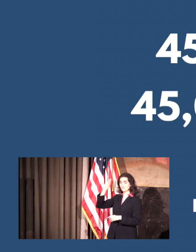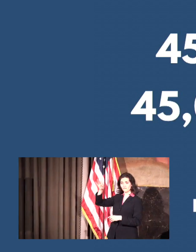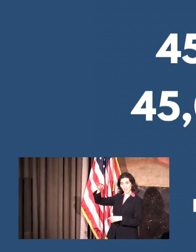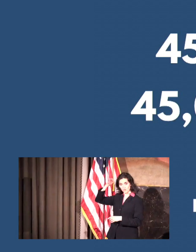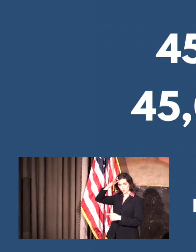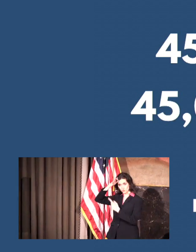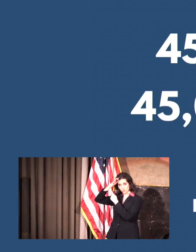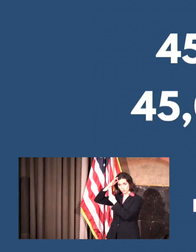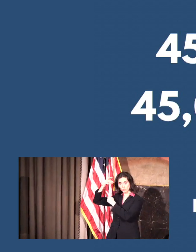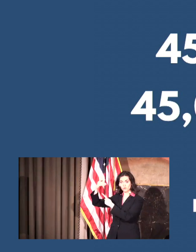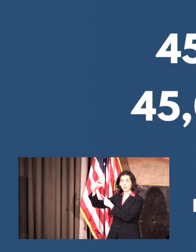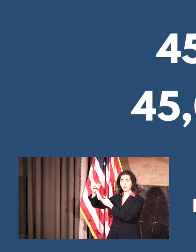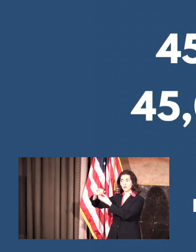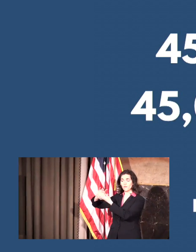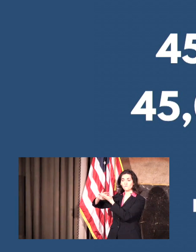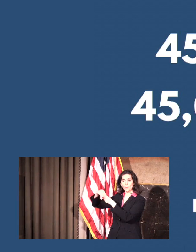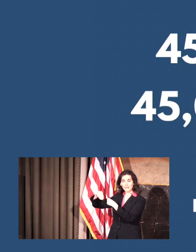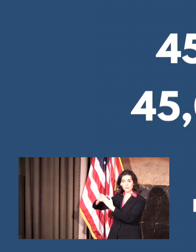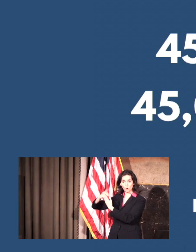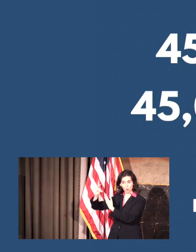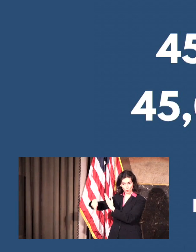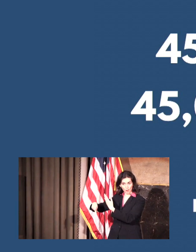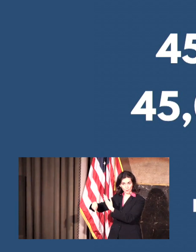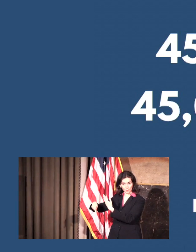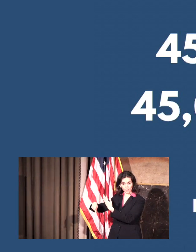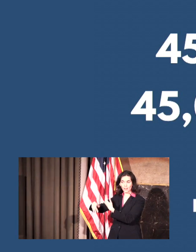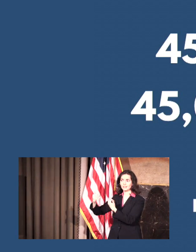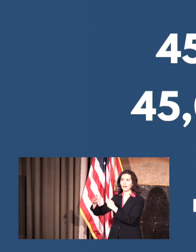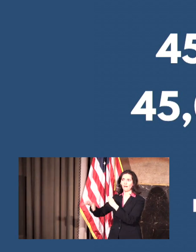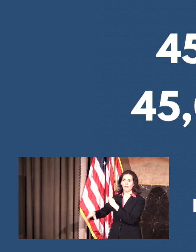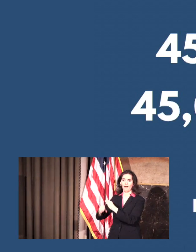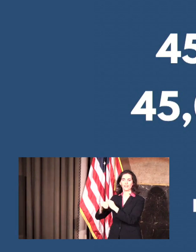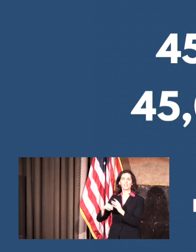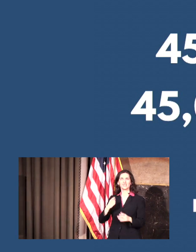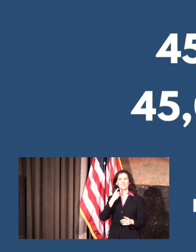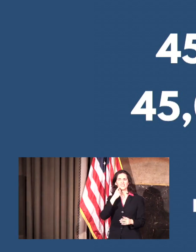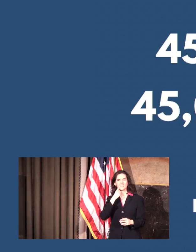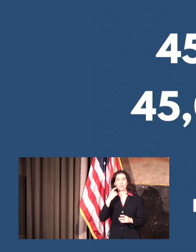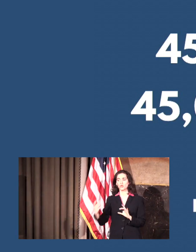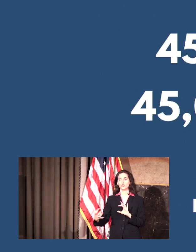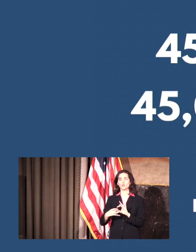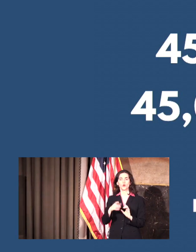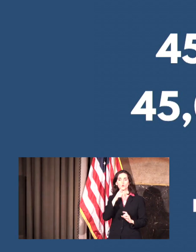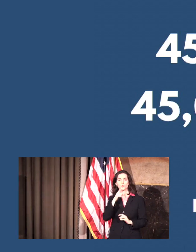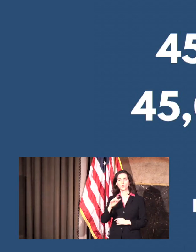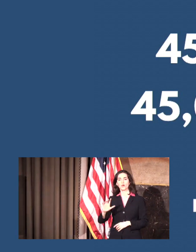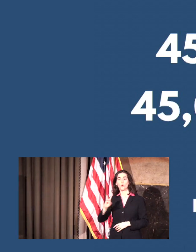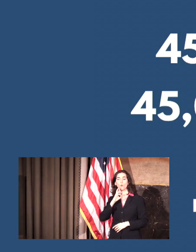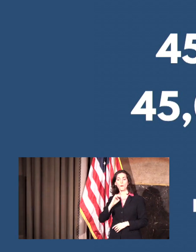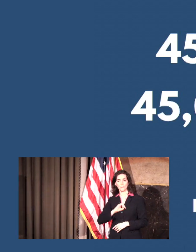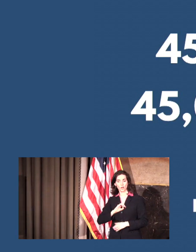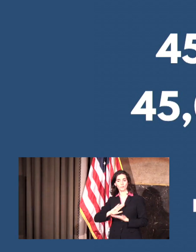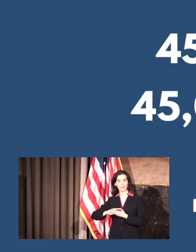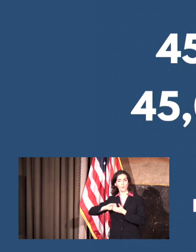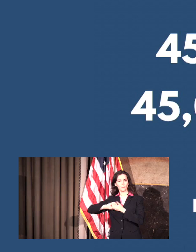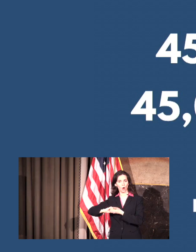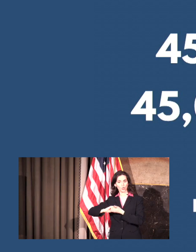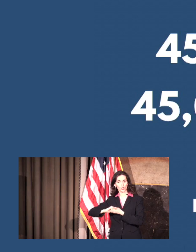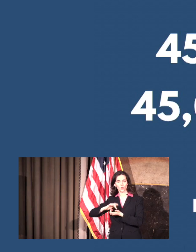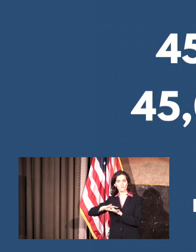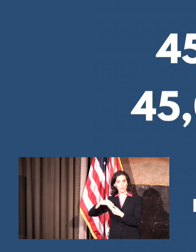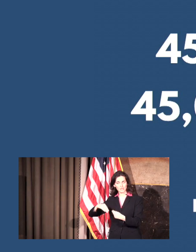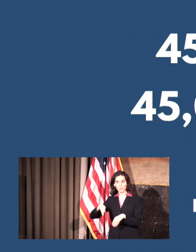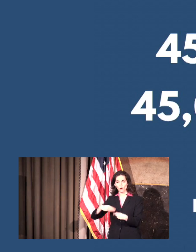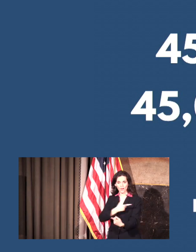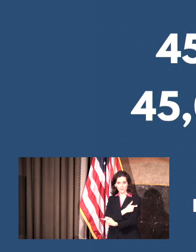in Louisiana. We had brought Walmart on as a partner a couple weeks ago, and we'll be bringing on CVS as a partner this coming week. So I